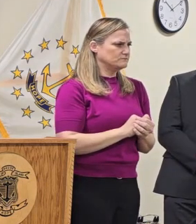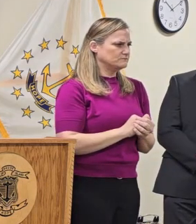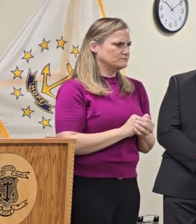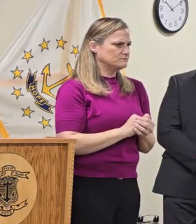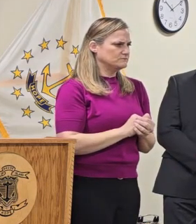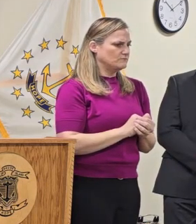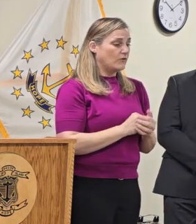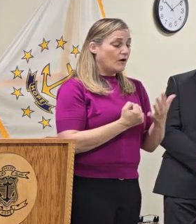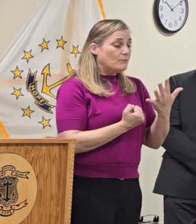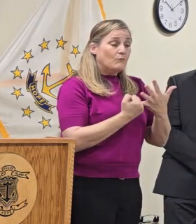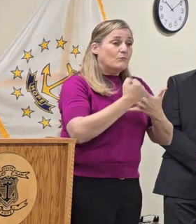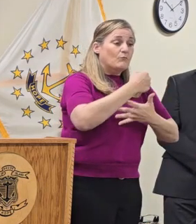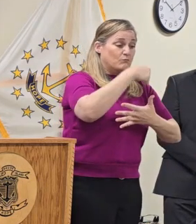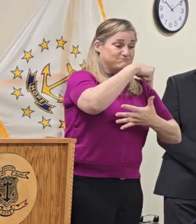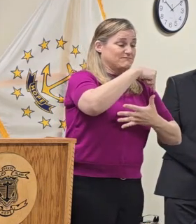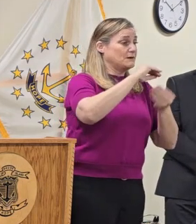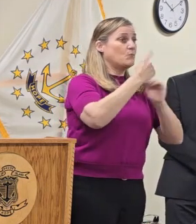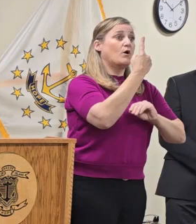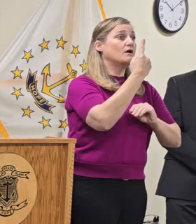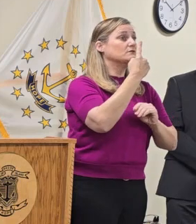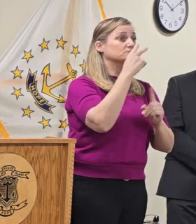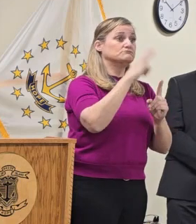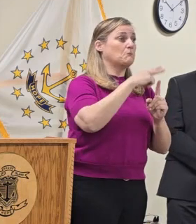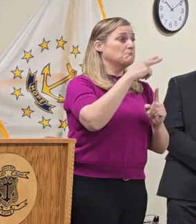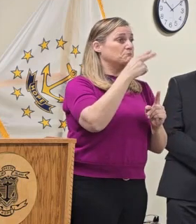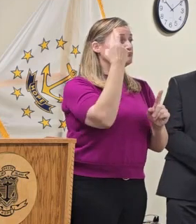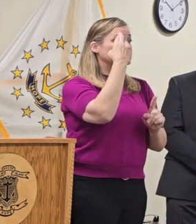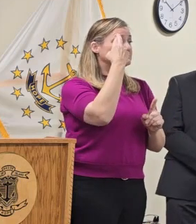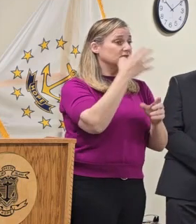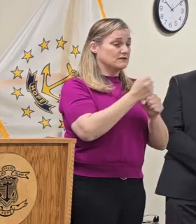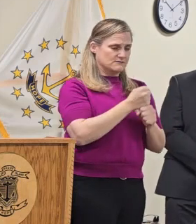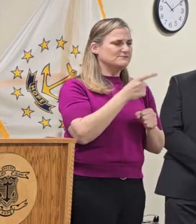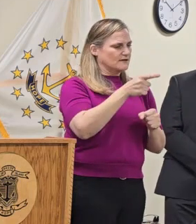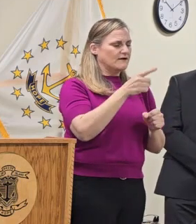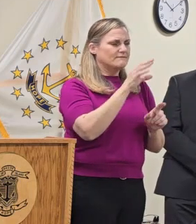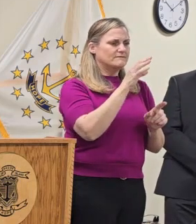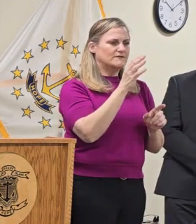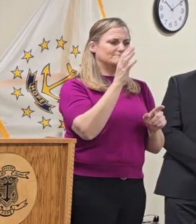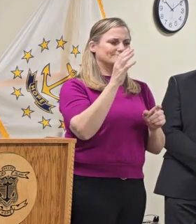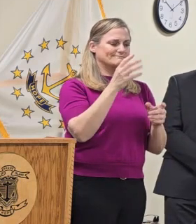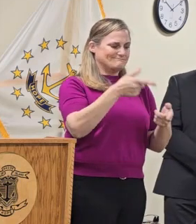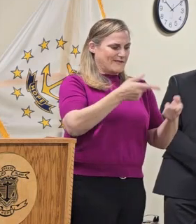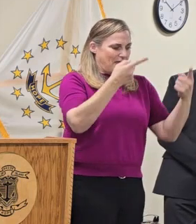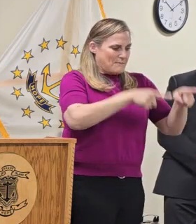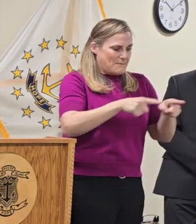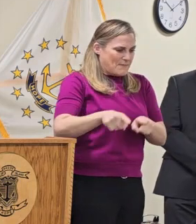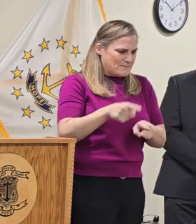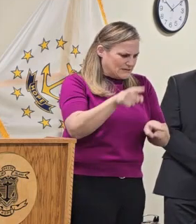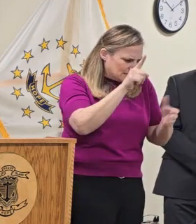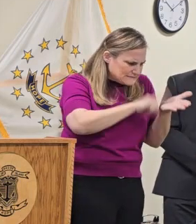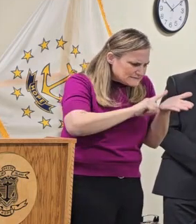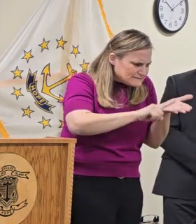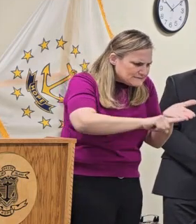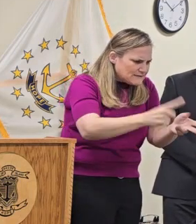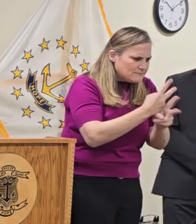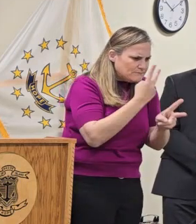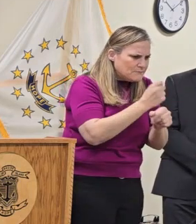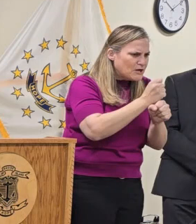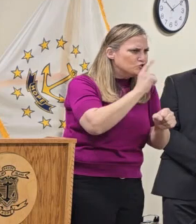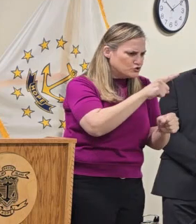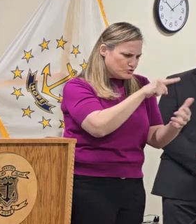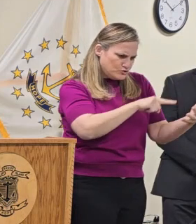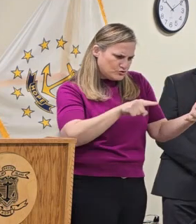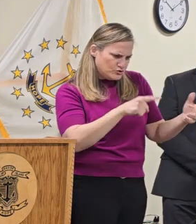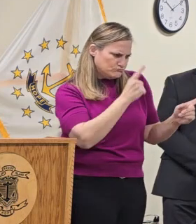analysis once it's complete. It's true that the forensic analysis has taken more time than originally estimated, but